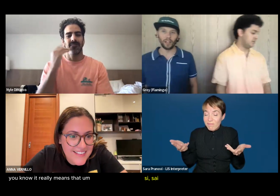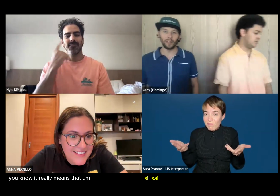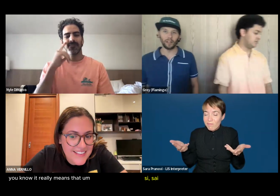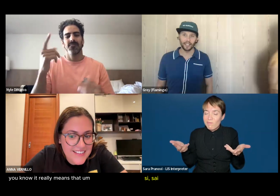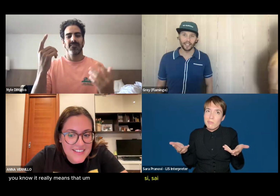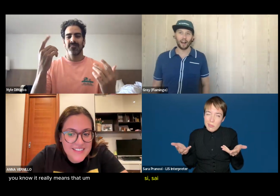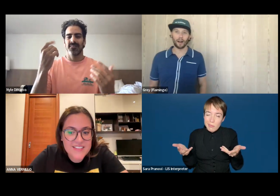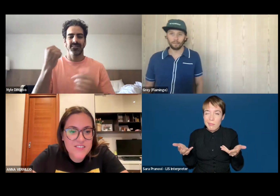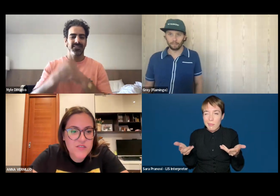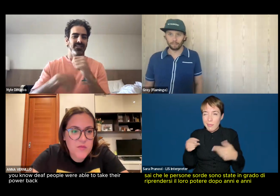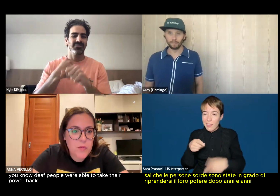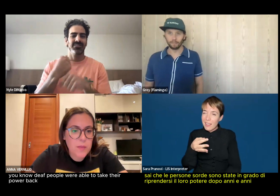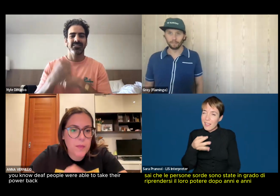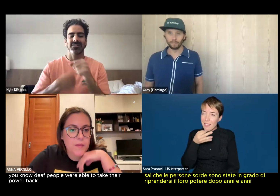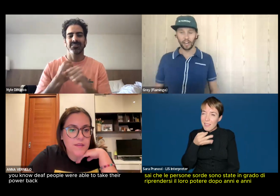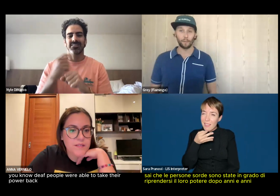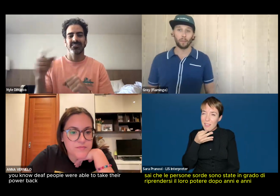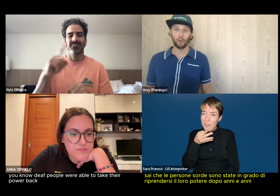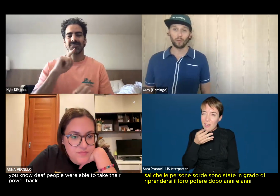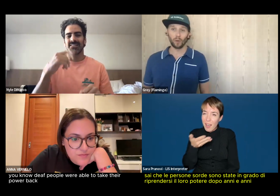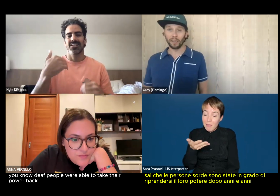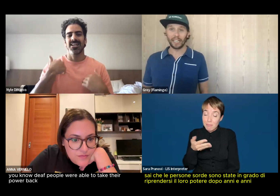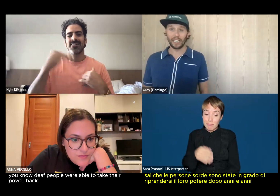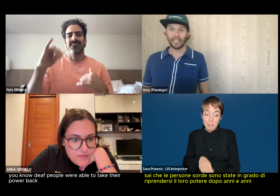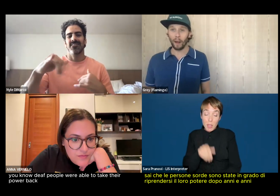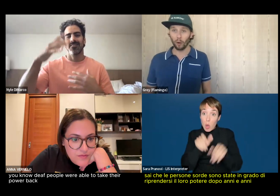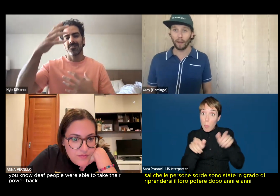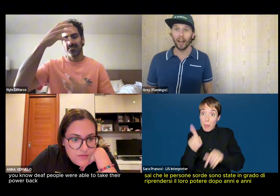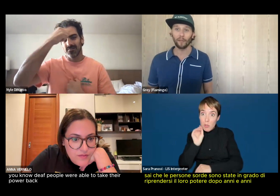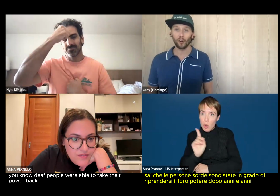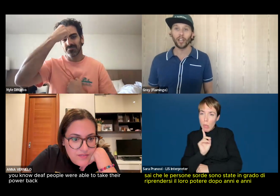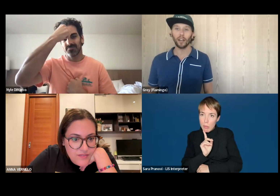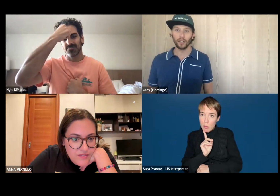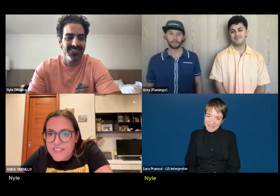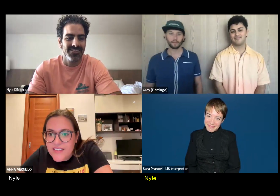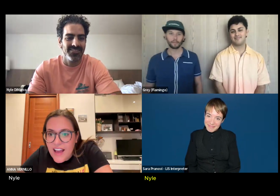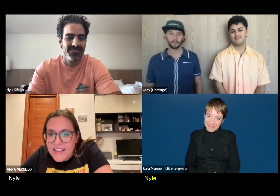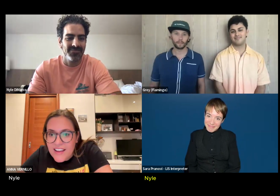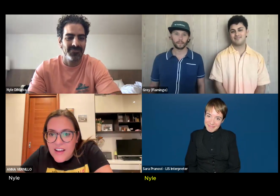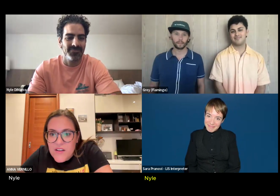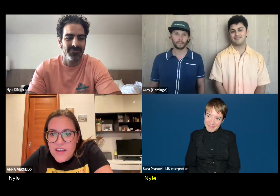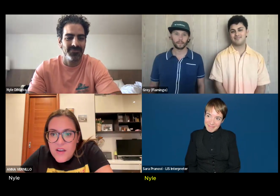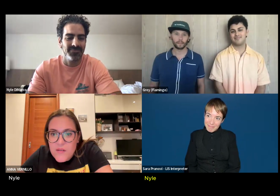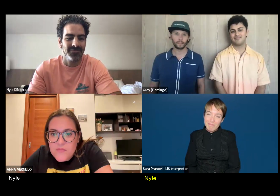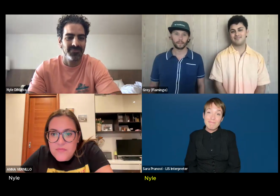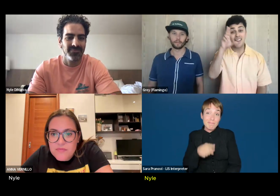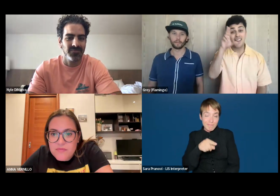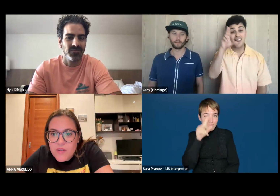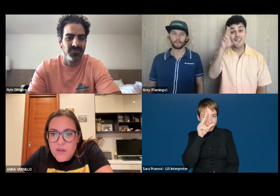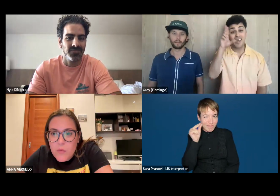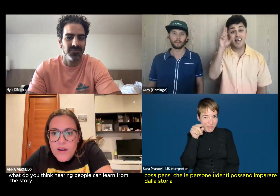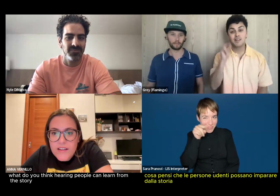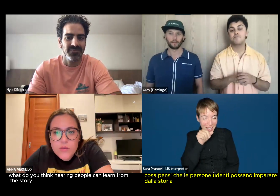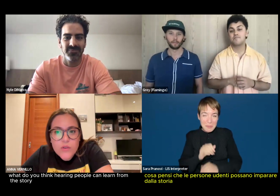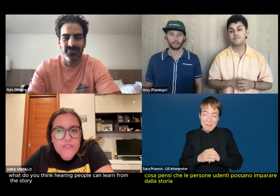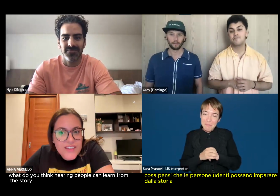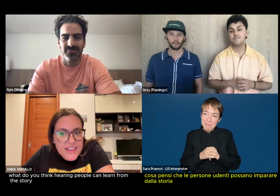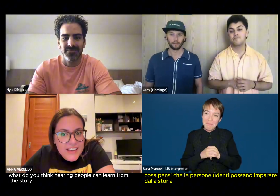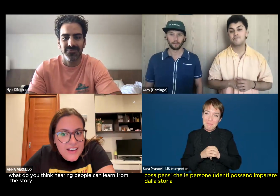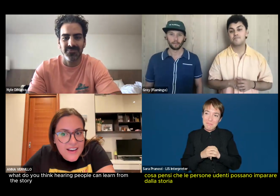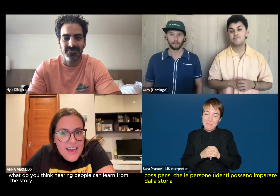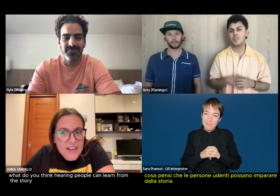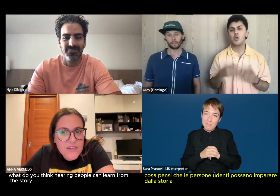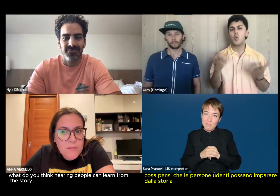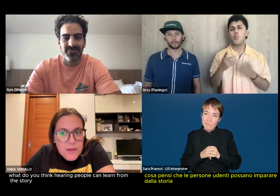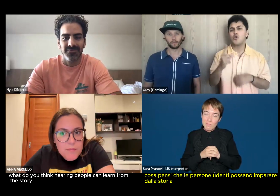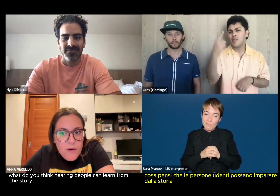it really means that deaf people were able to take their power back after years and years and Nile, years of oppression. what do you